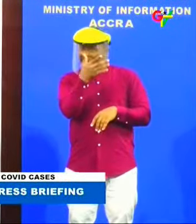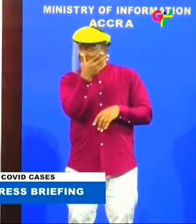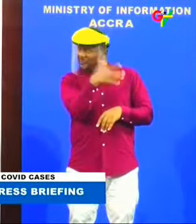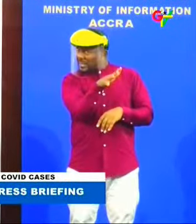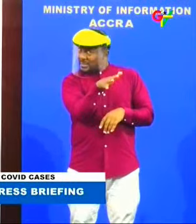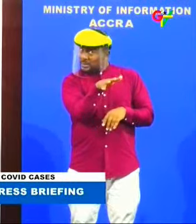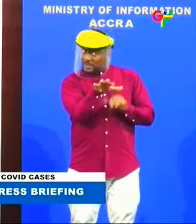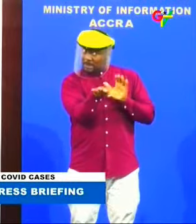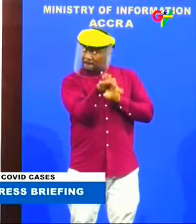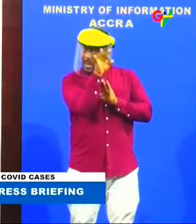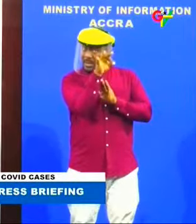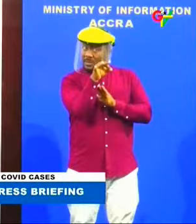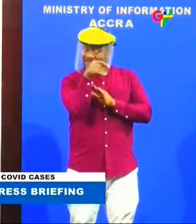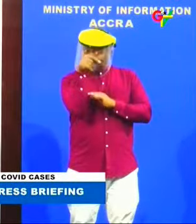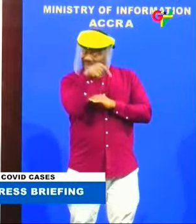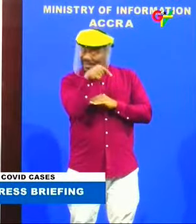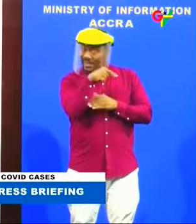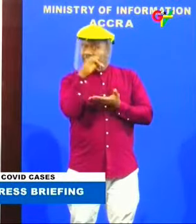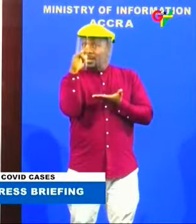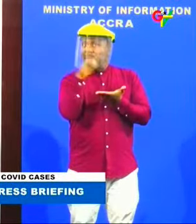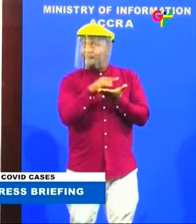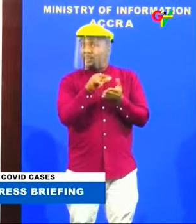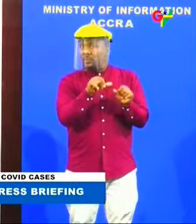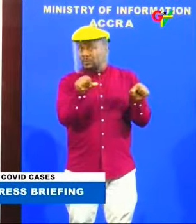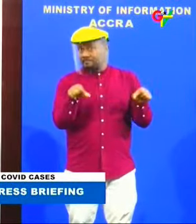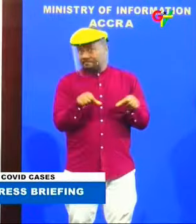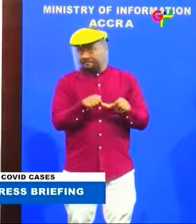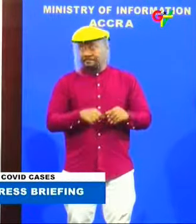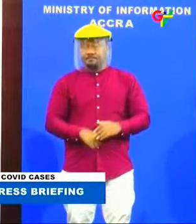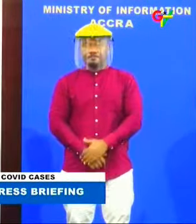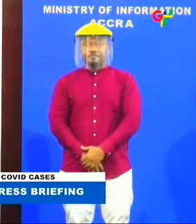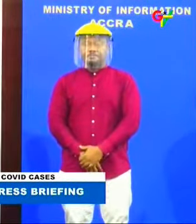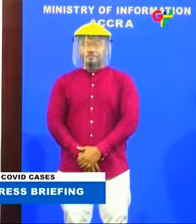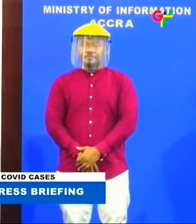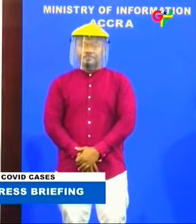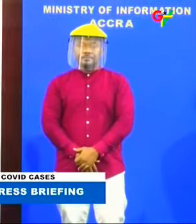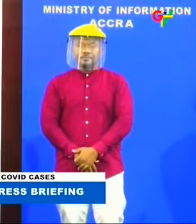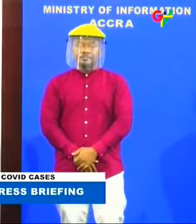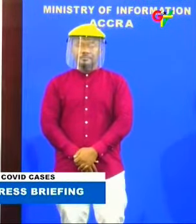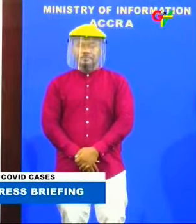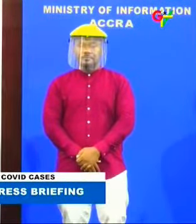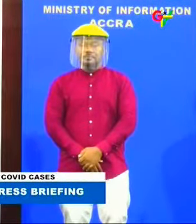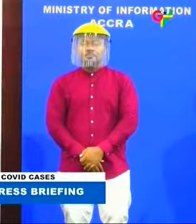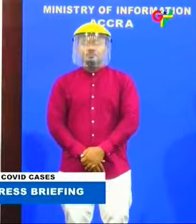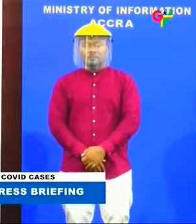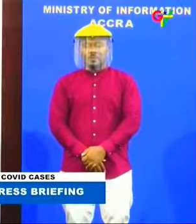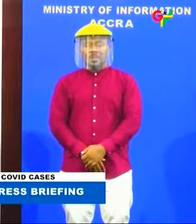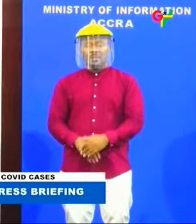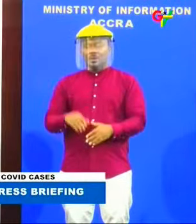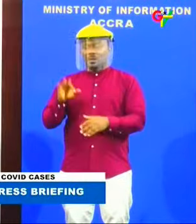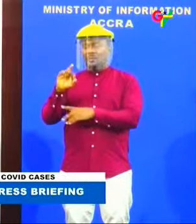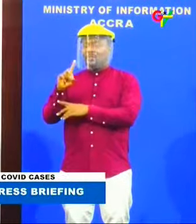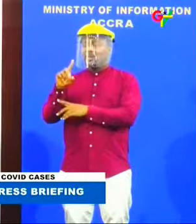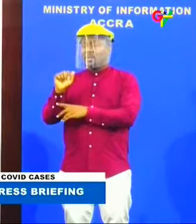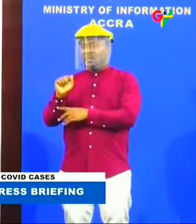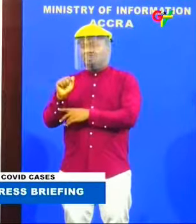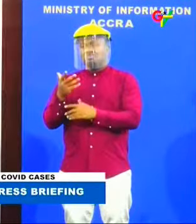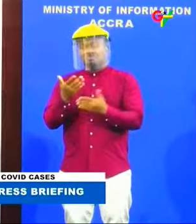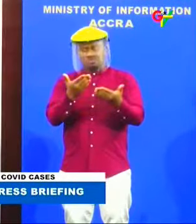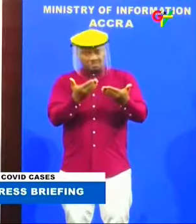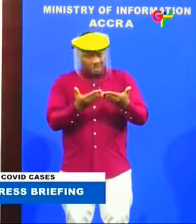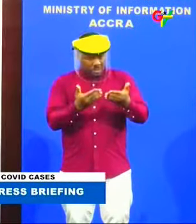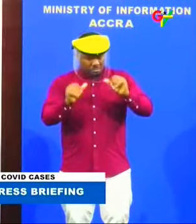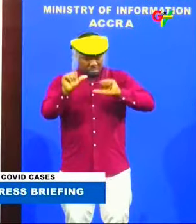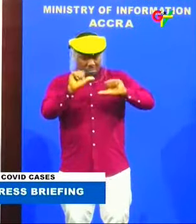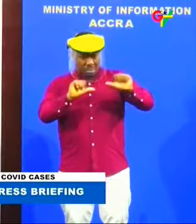system at the airport. Now, after a product is evaluated by us, we don't just sit down and leave them to do their